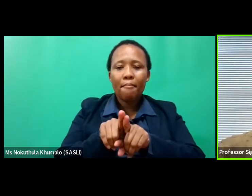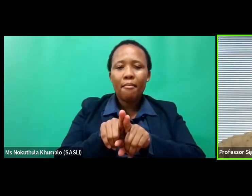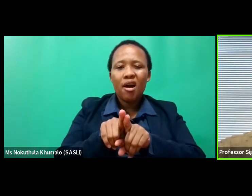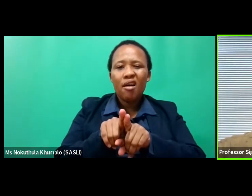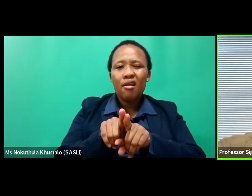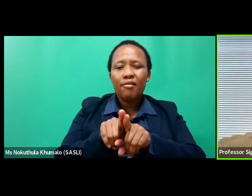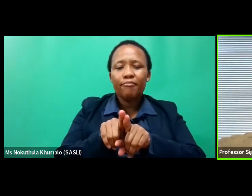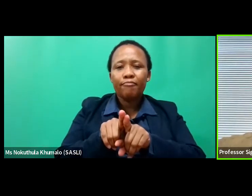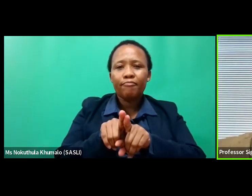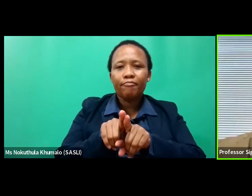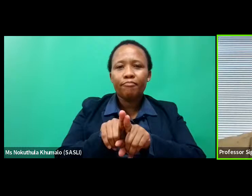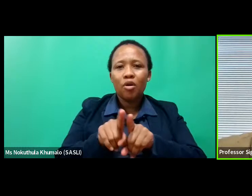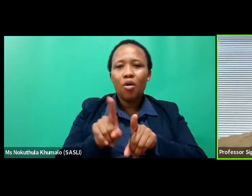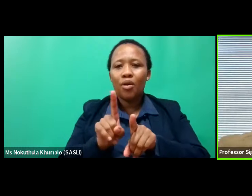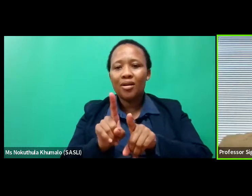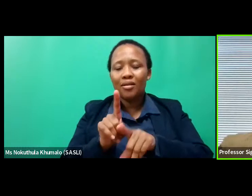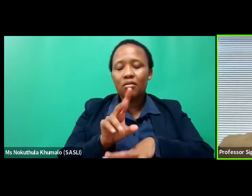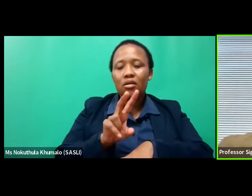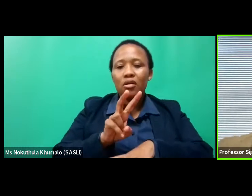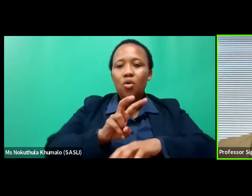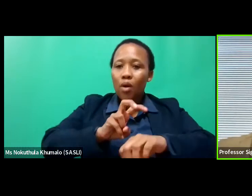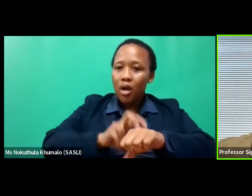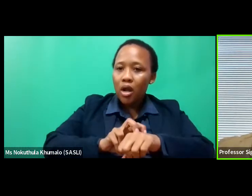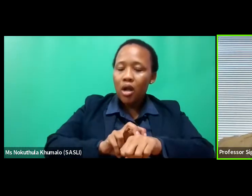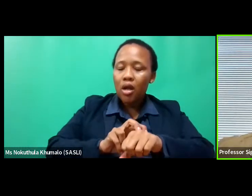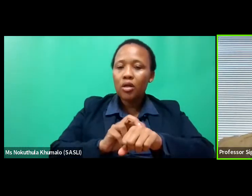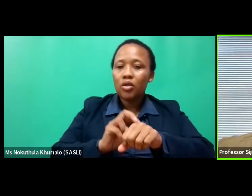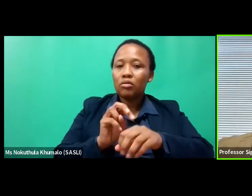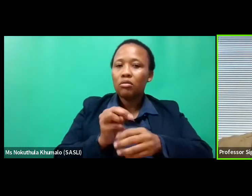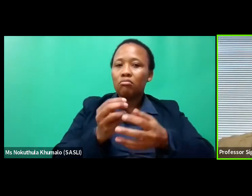so we all engaged in education,